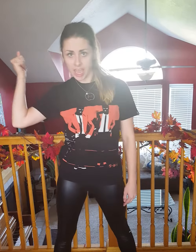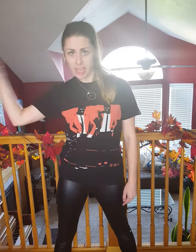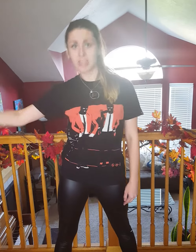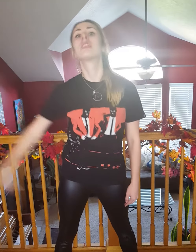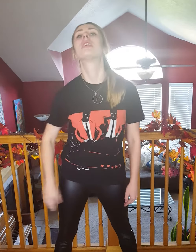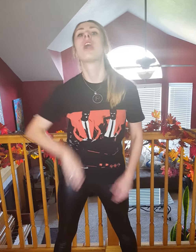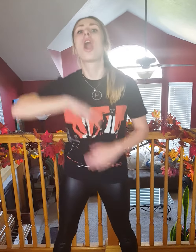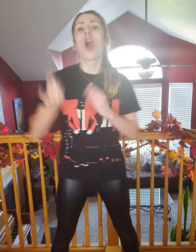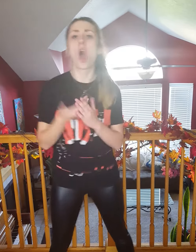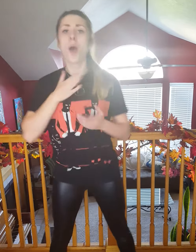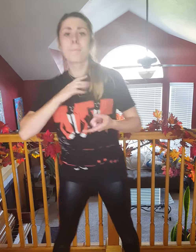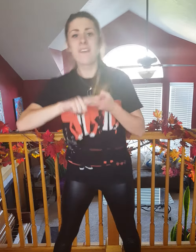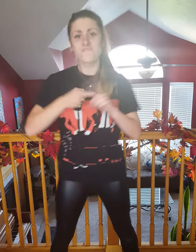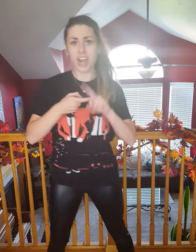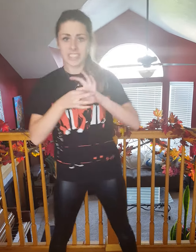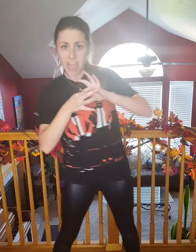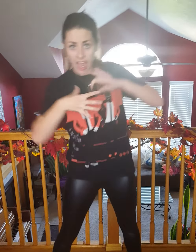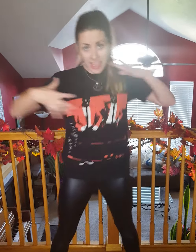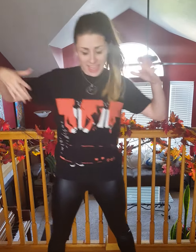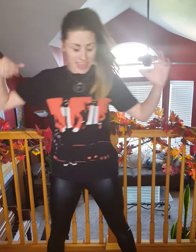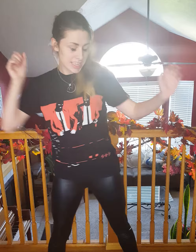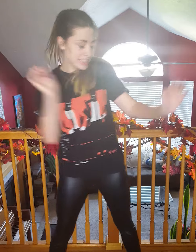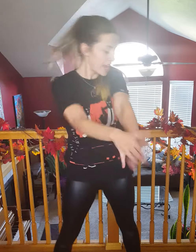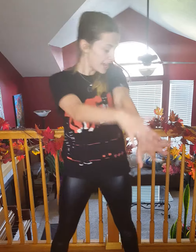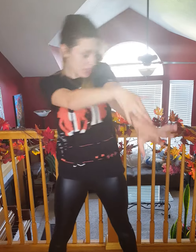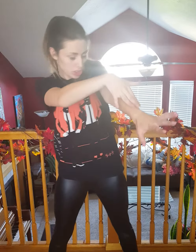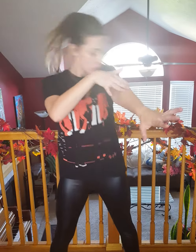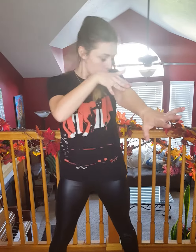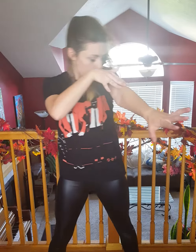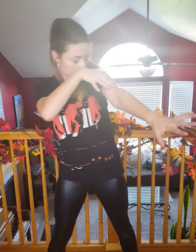All my friends are heathens, take it slow